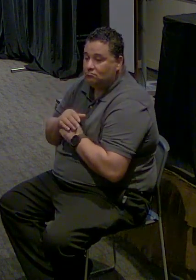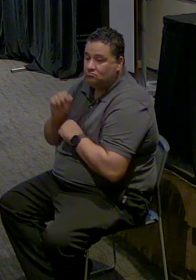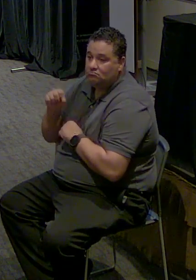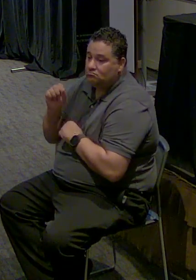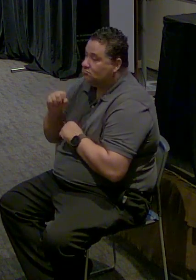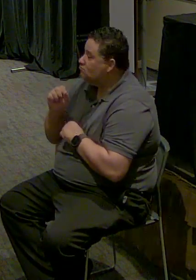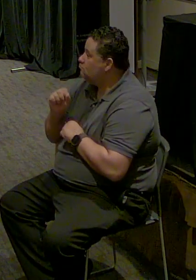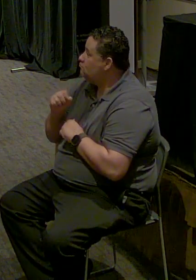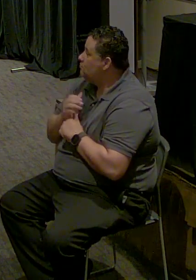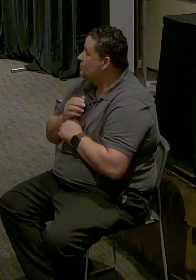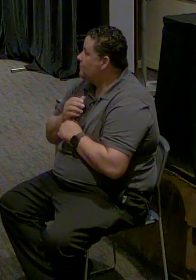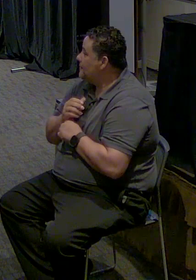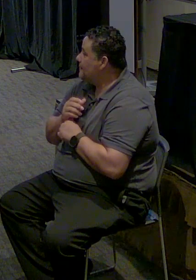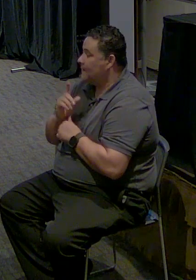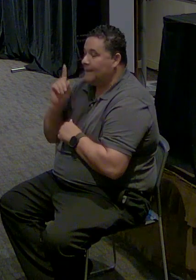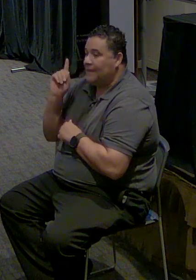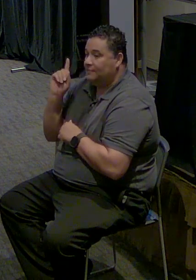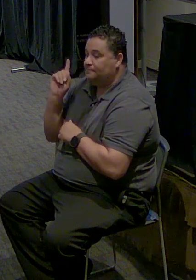Yes. So,